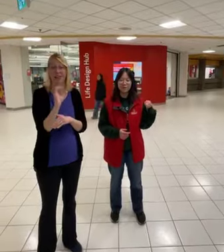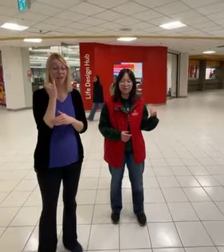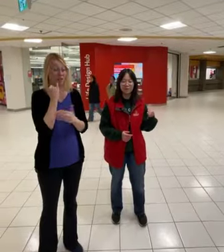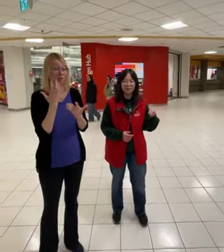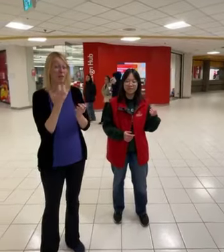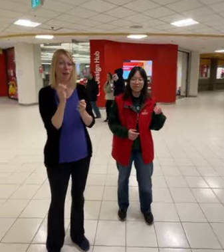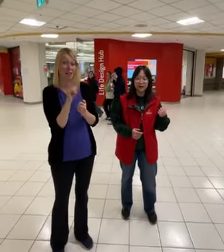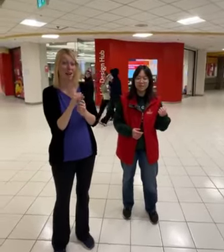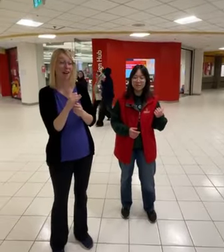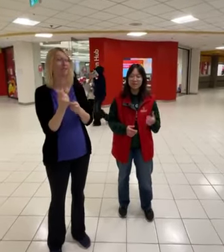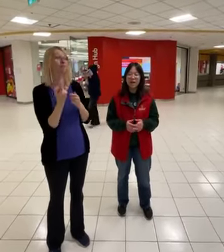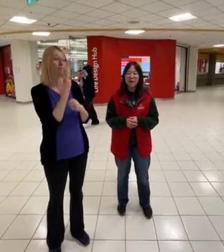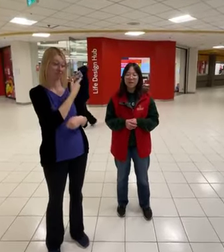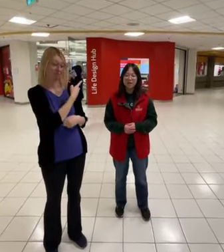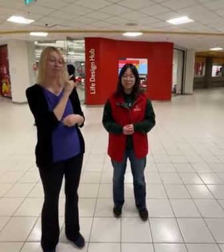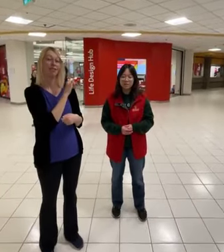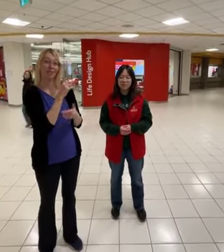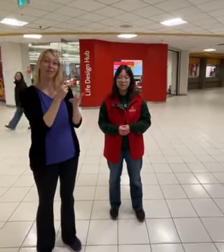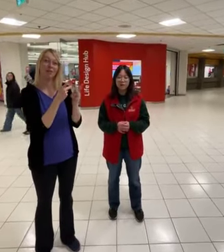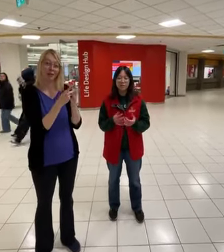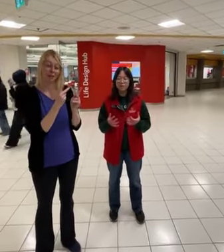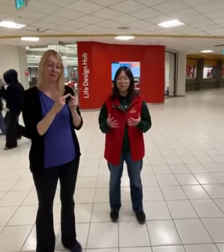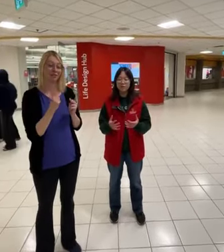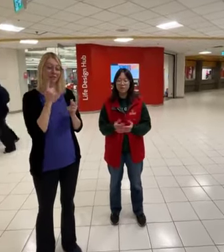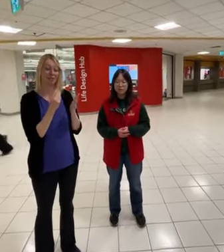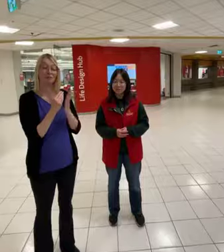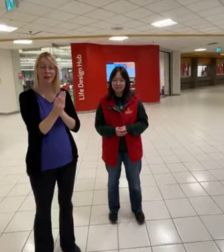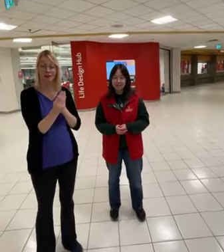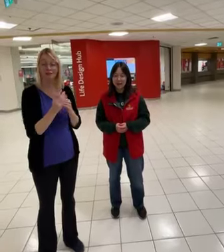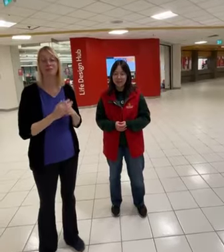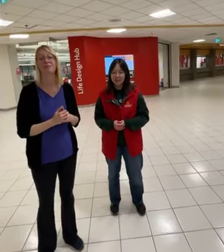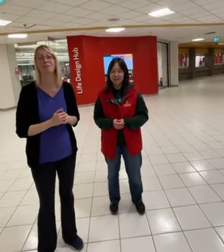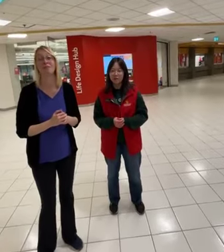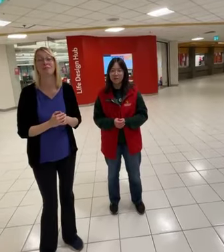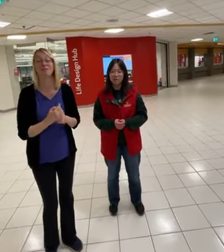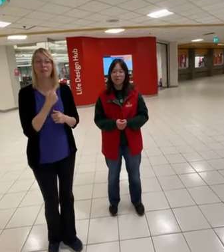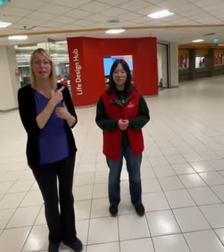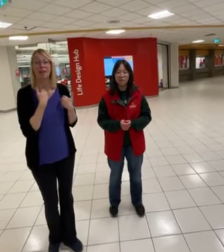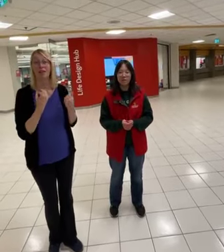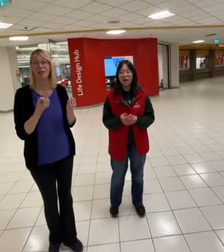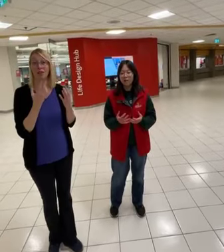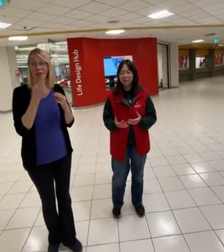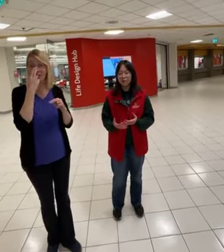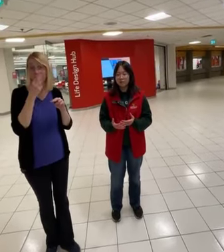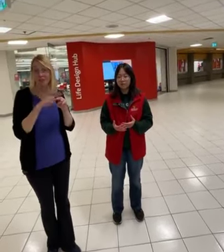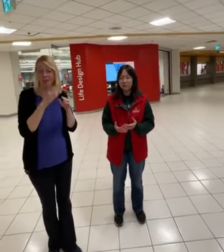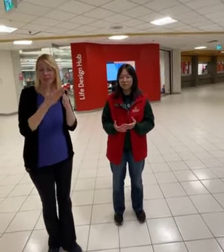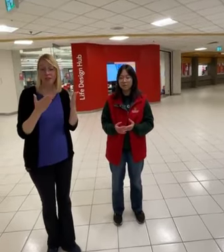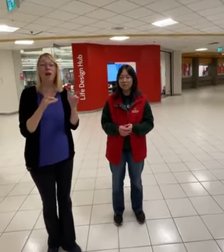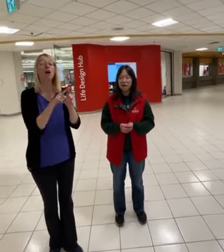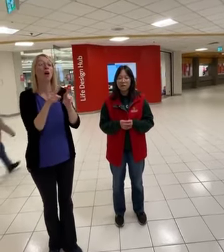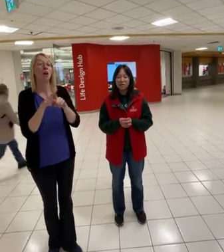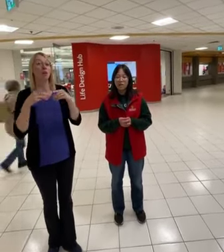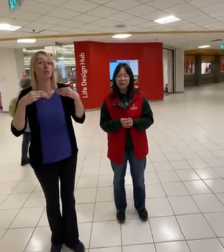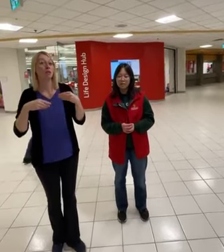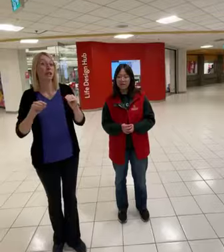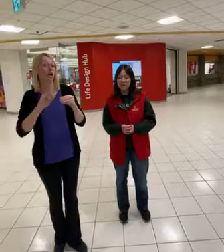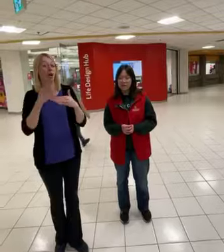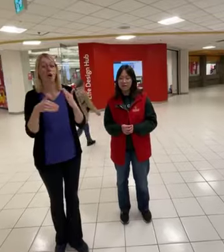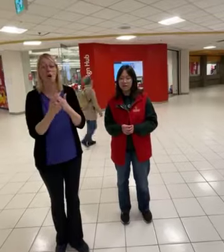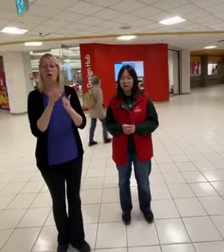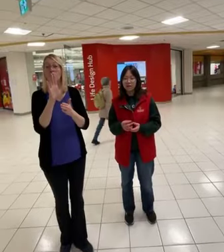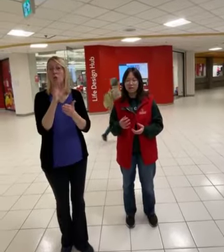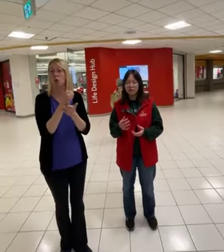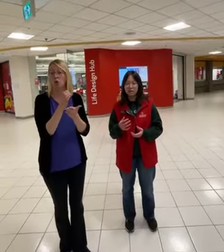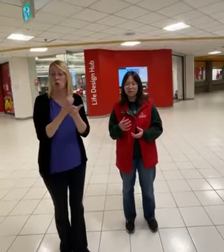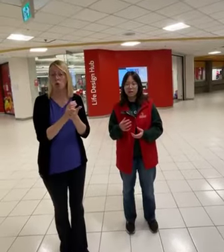merch, then that is a really great place to grab some. In addition to all of the really fun merchandise they have in there, they also do sell all of your course textbooks. So anything